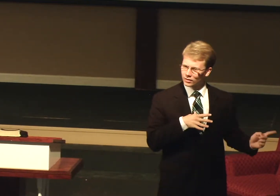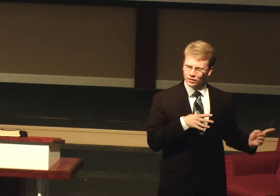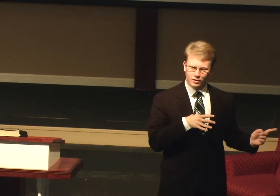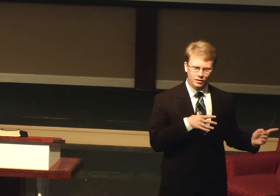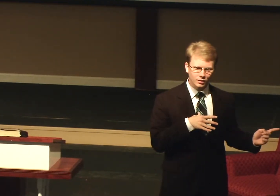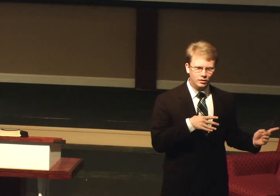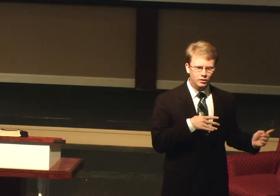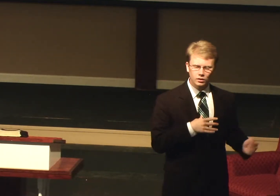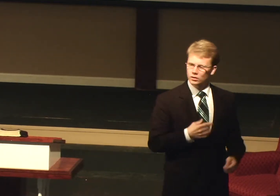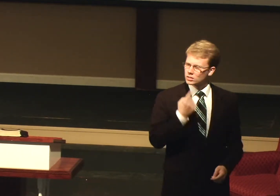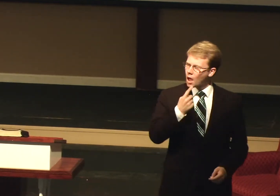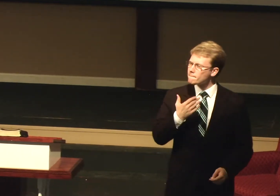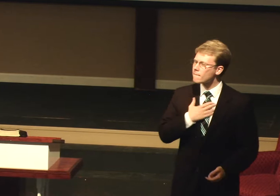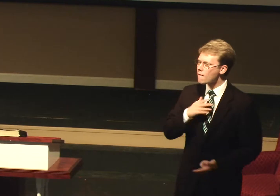And it's a lady.